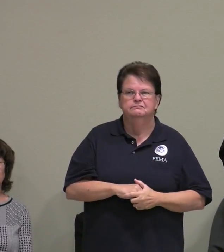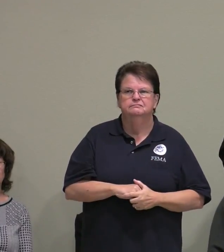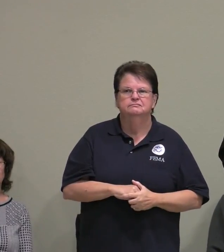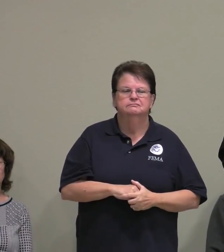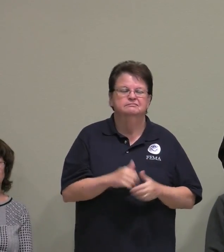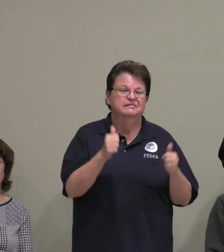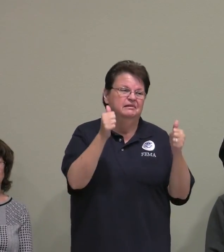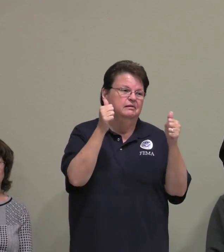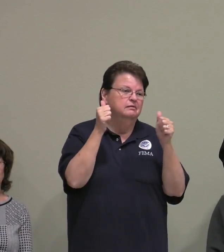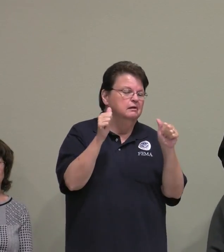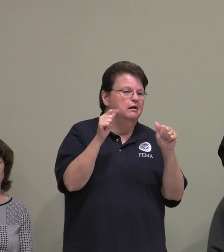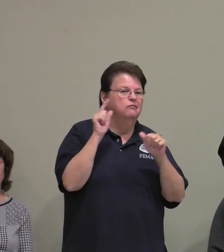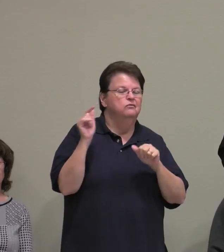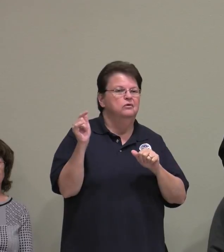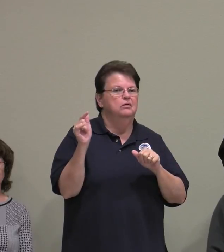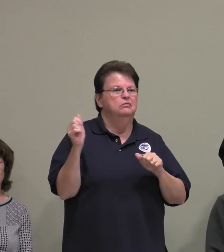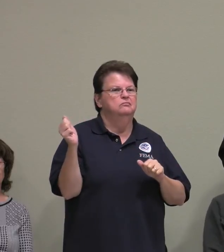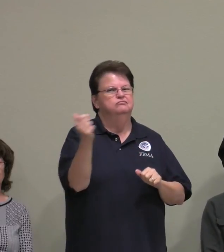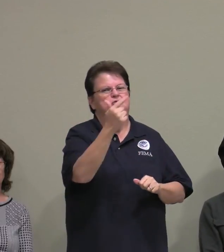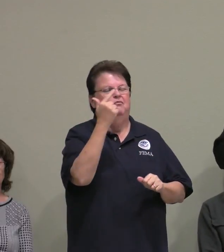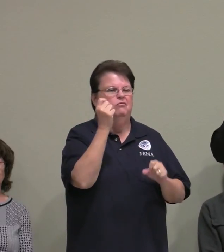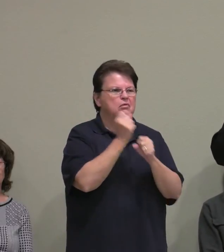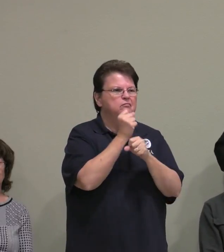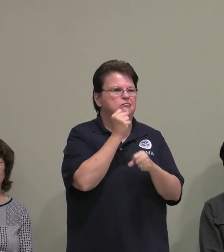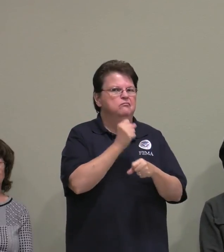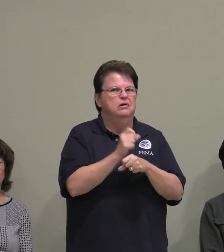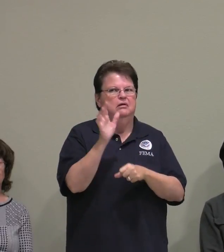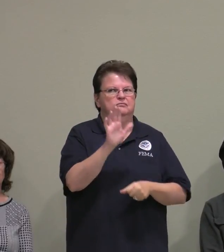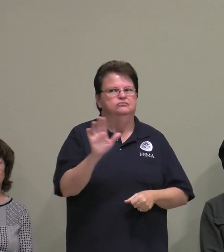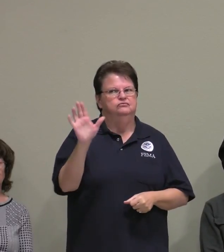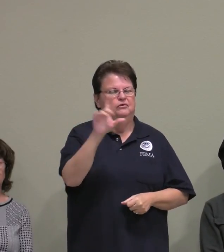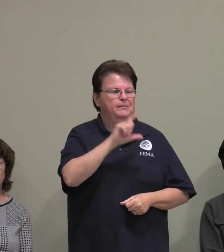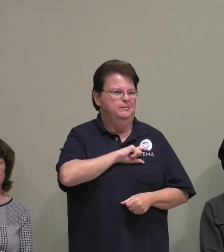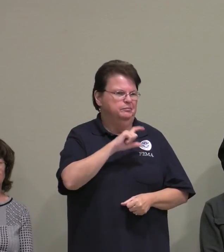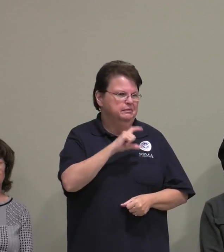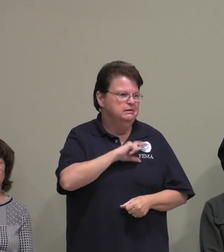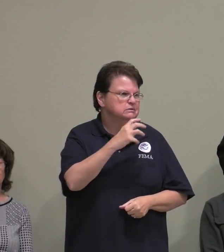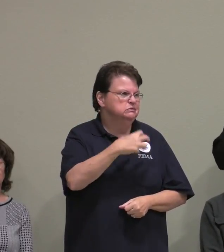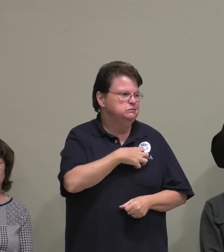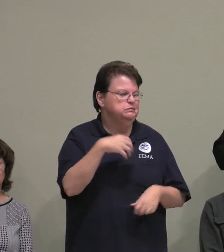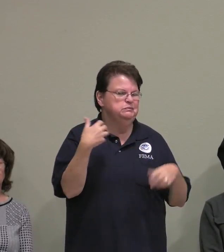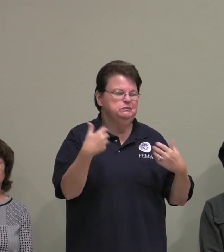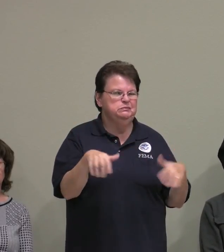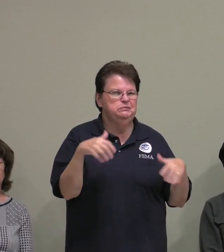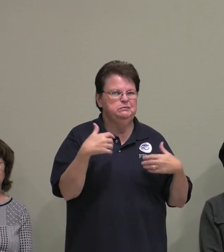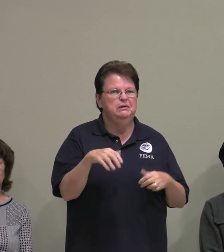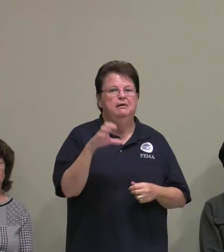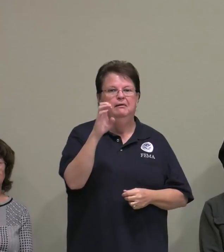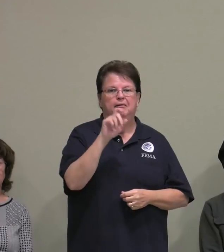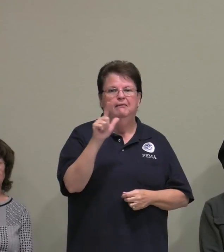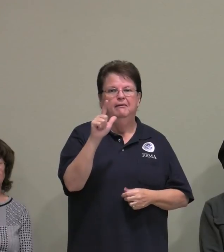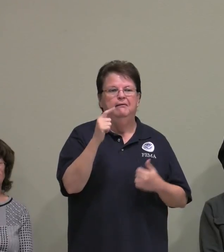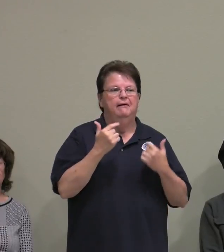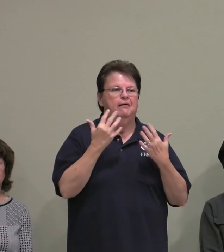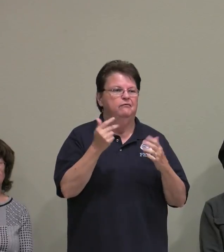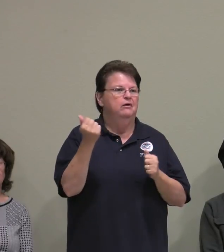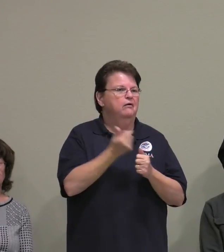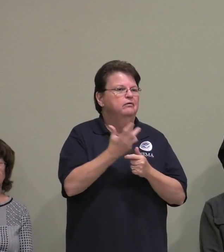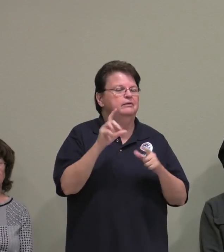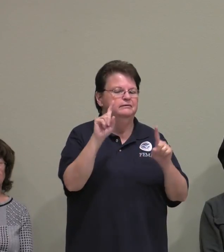The effort that's been made by their force has been nothing short of amazing and CAL FIRE and everything that they've done.